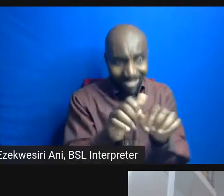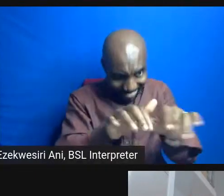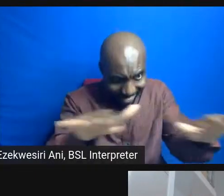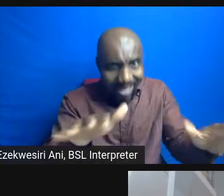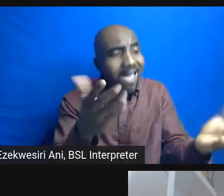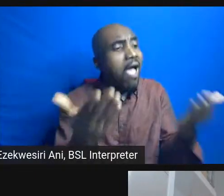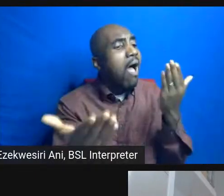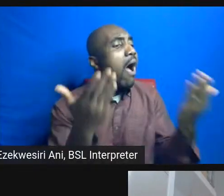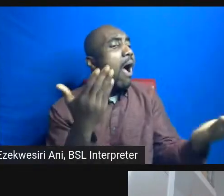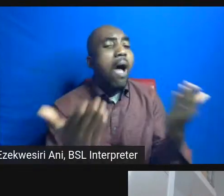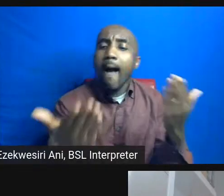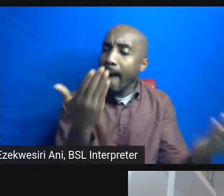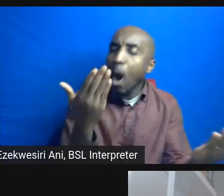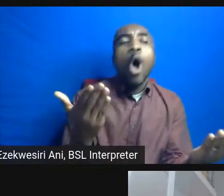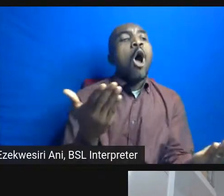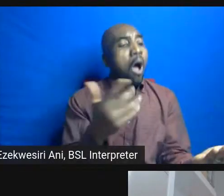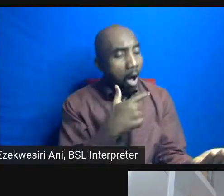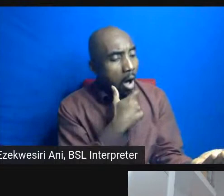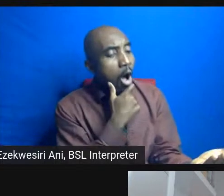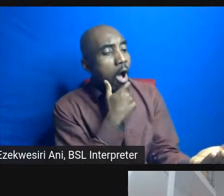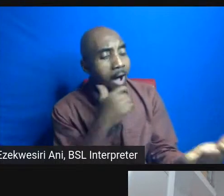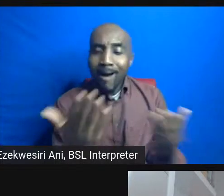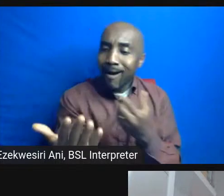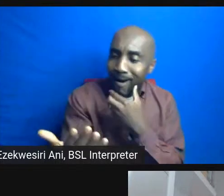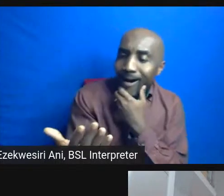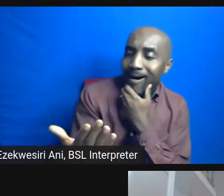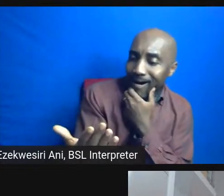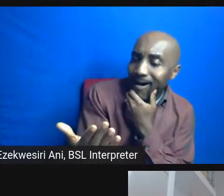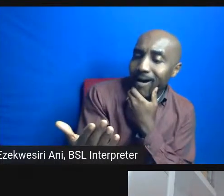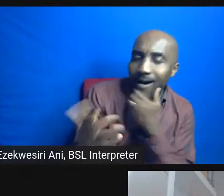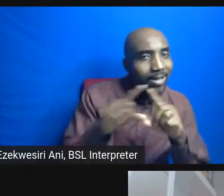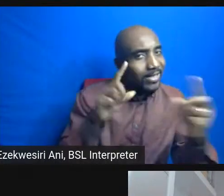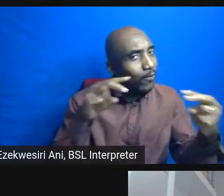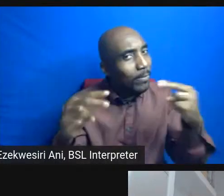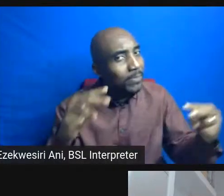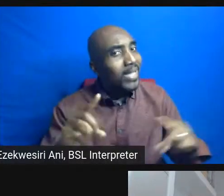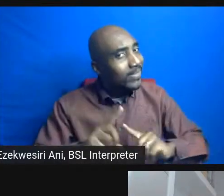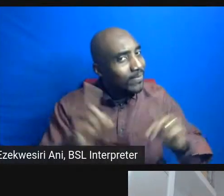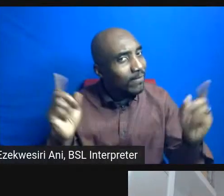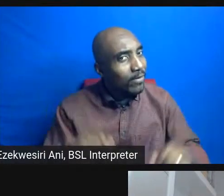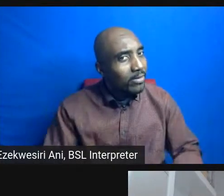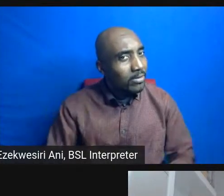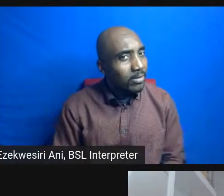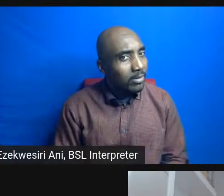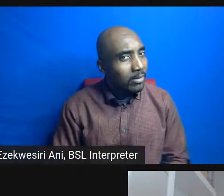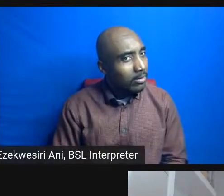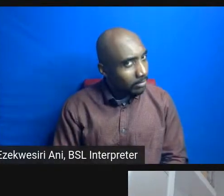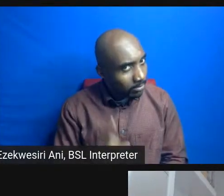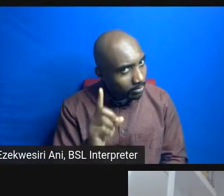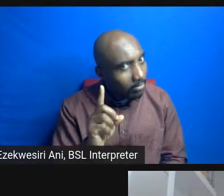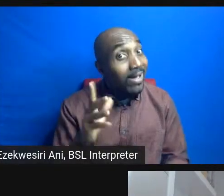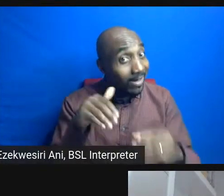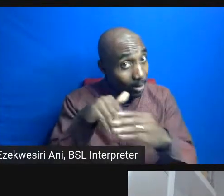see them, different perspectives, right? Including a